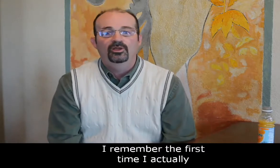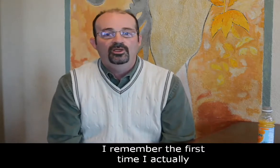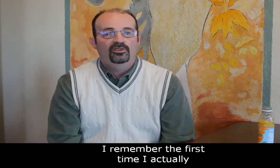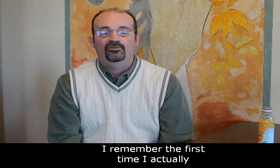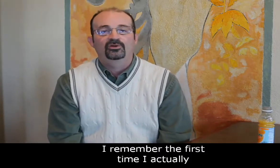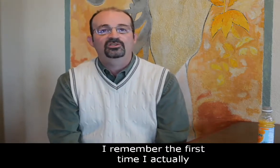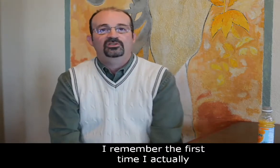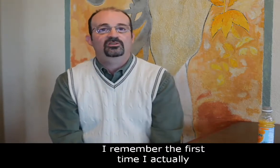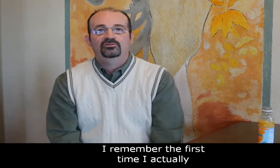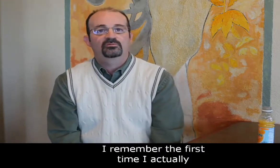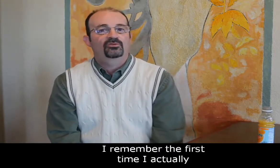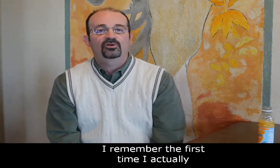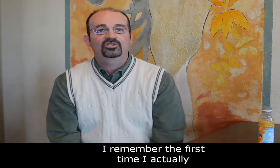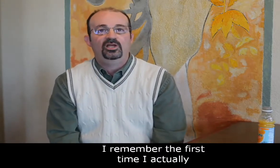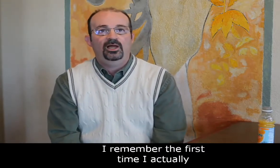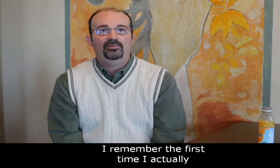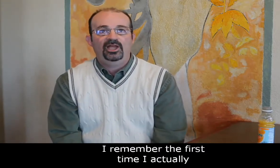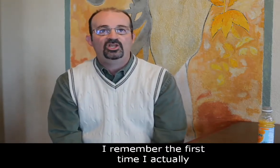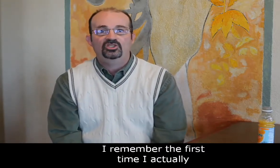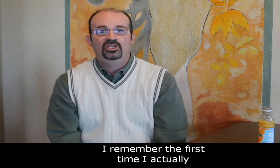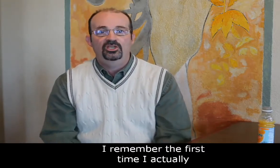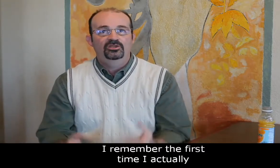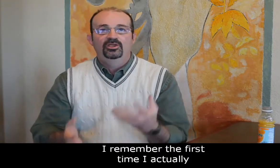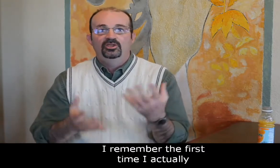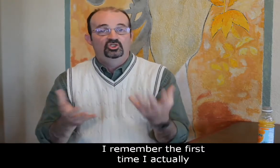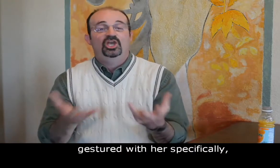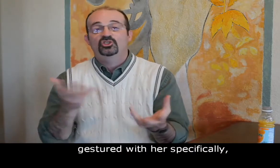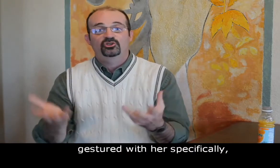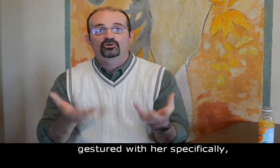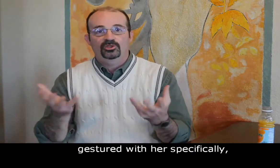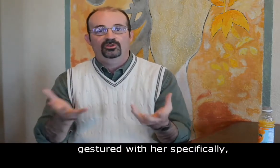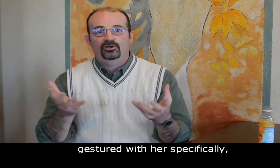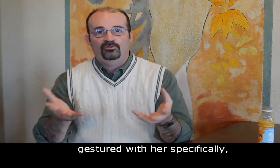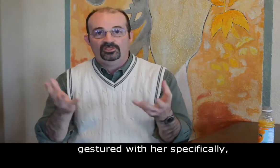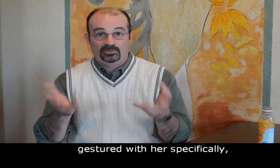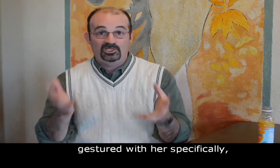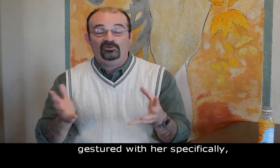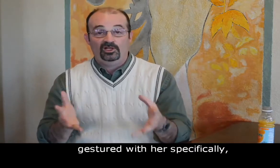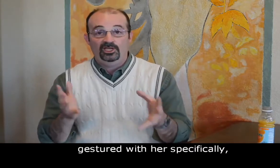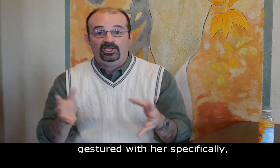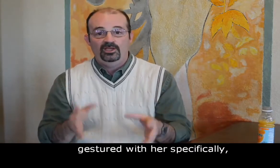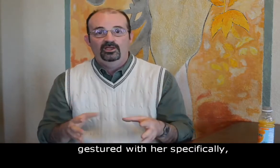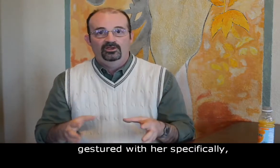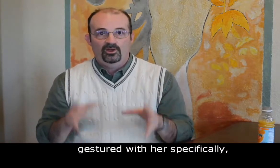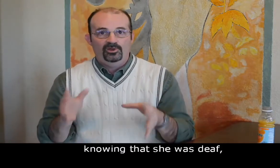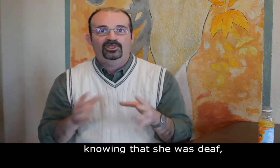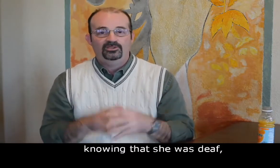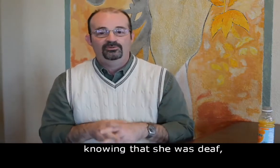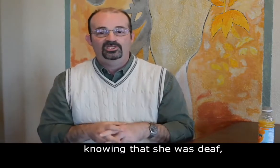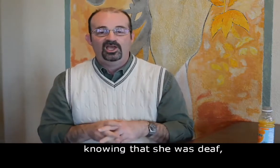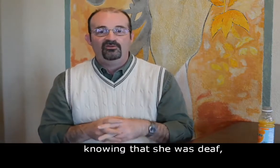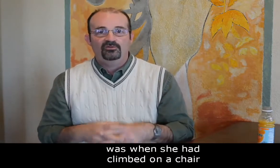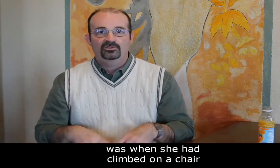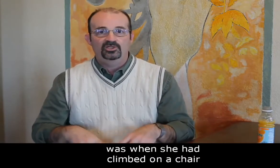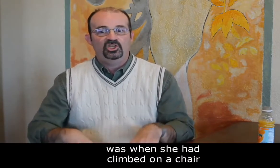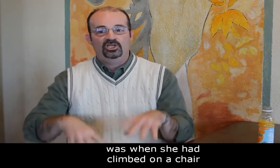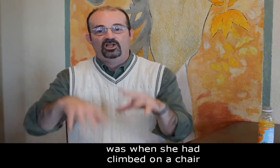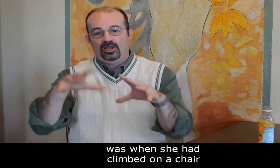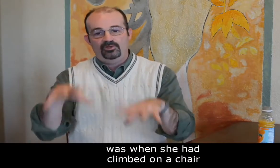the first time I actually gestured with her specifically, knowing that she was deaf, was when she had climbed on a